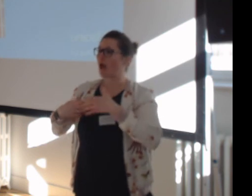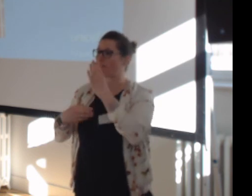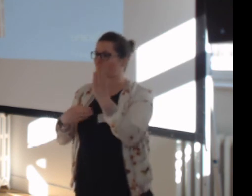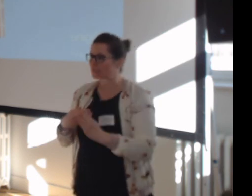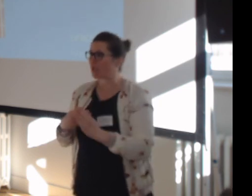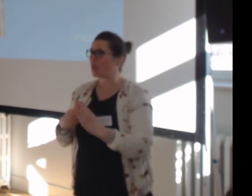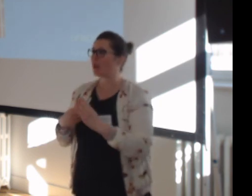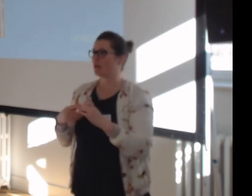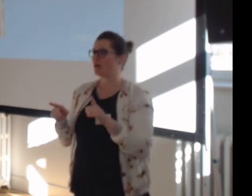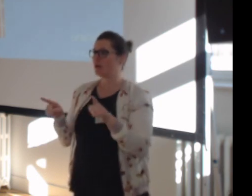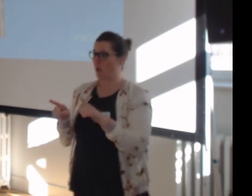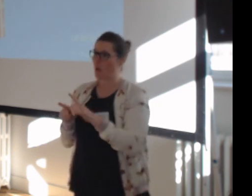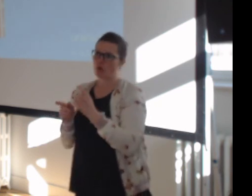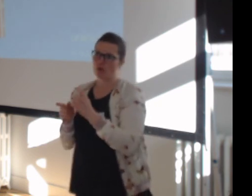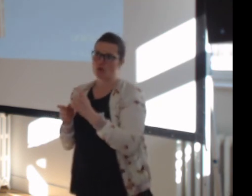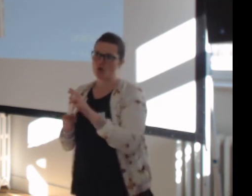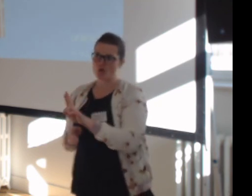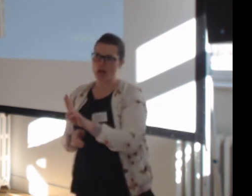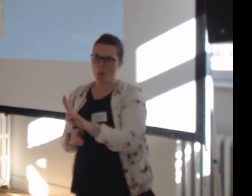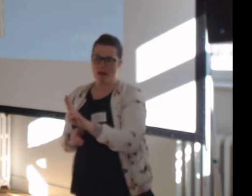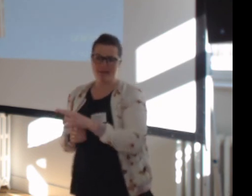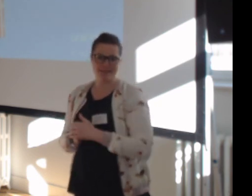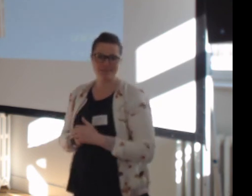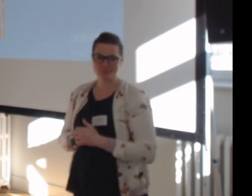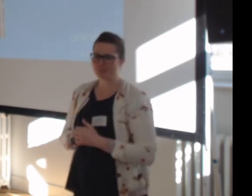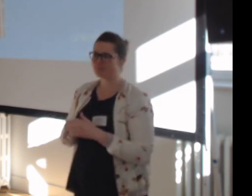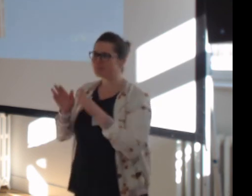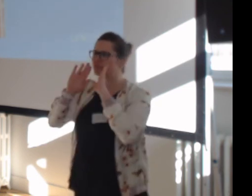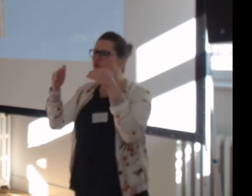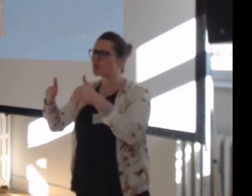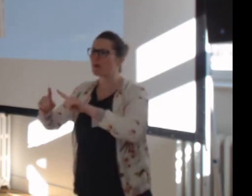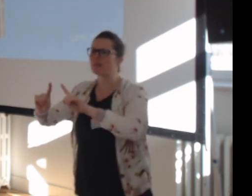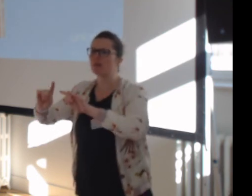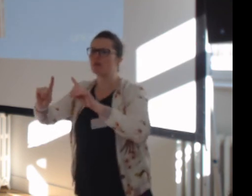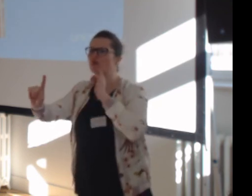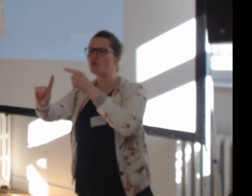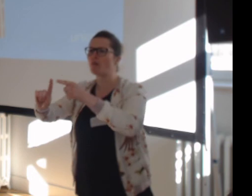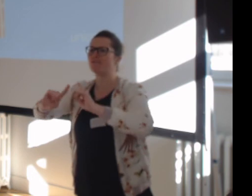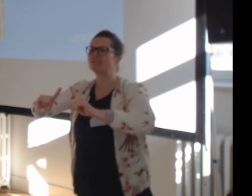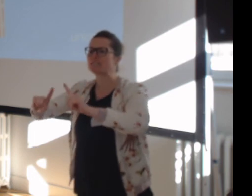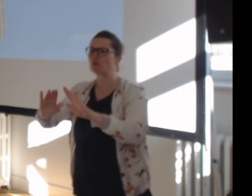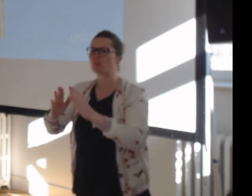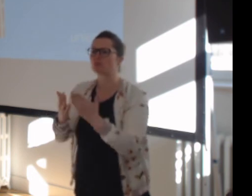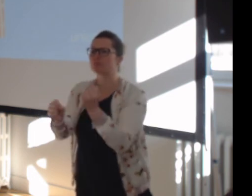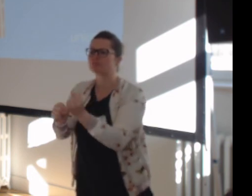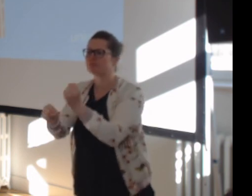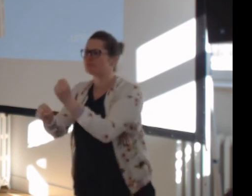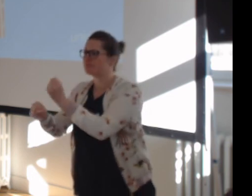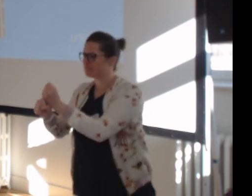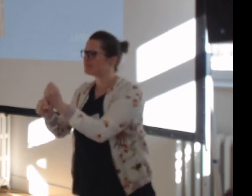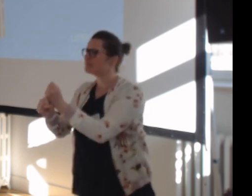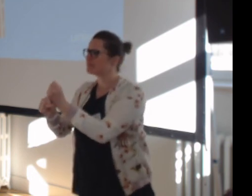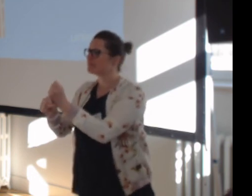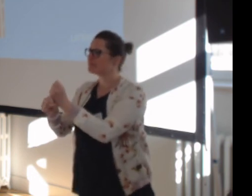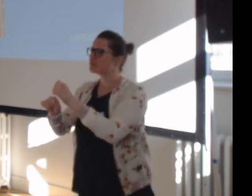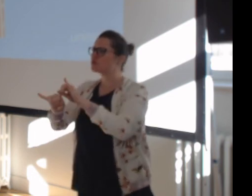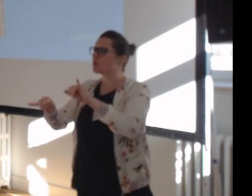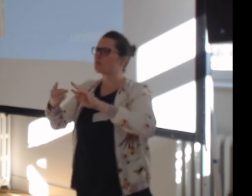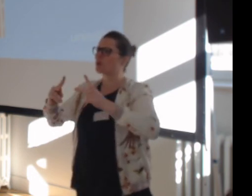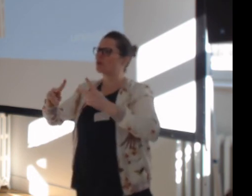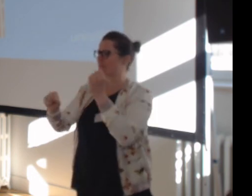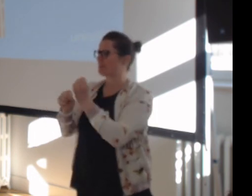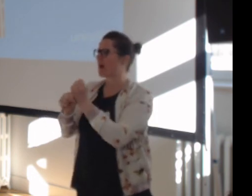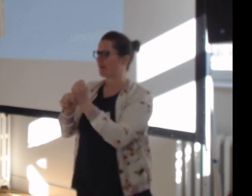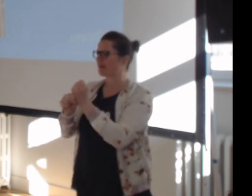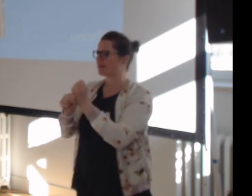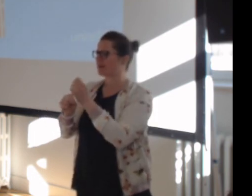also. And the intention wasn't to produce lots of books, it was really to create some prototypes